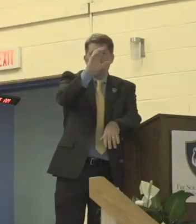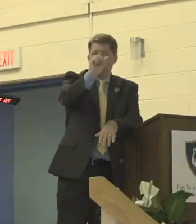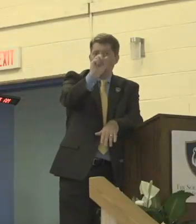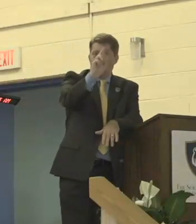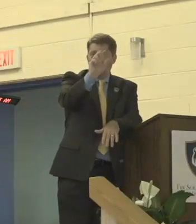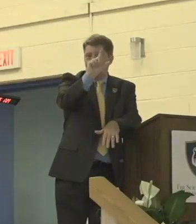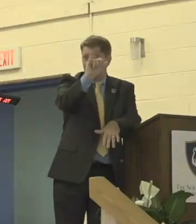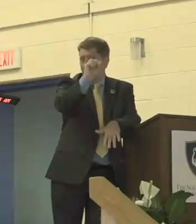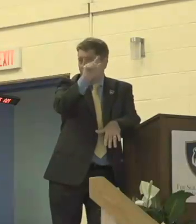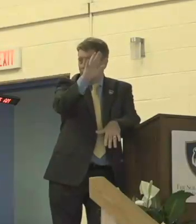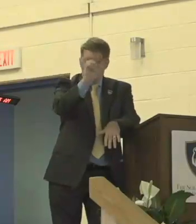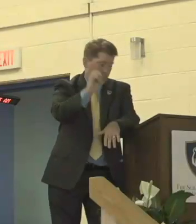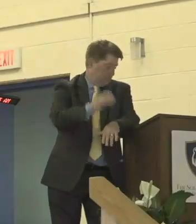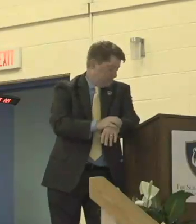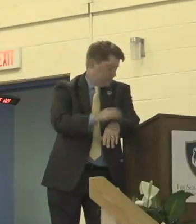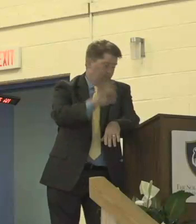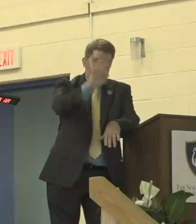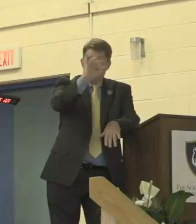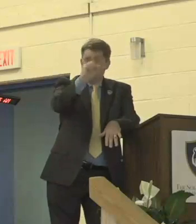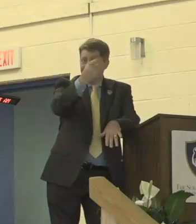for Carlisle Fisher